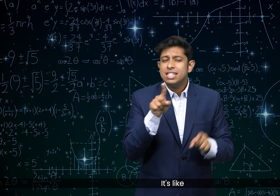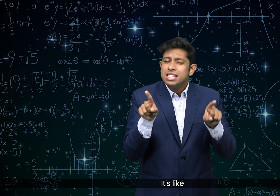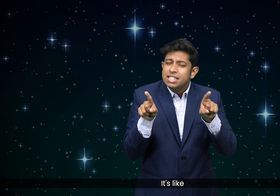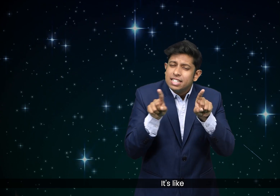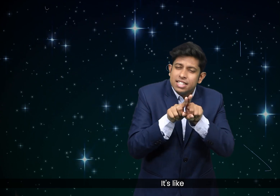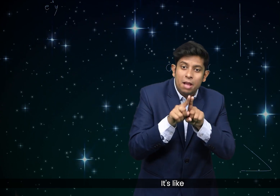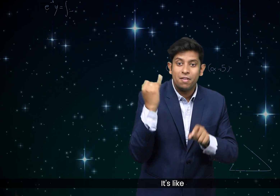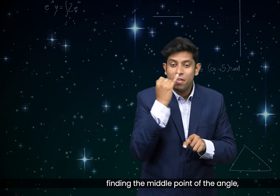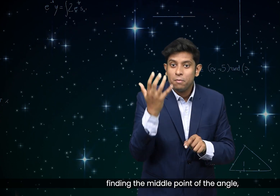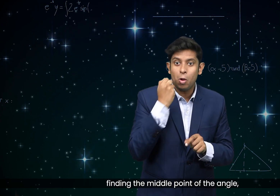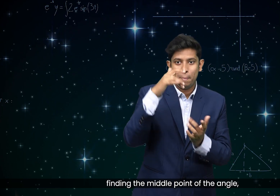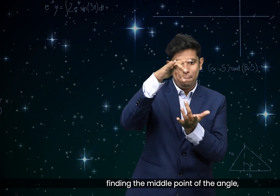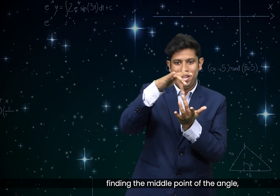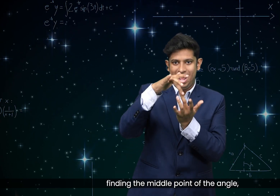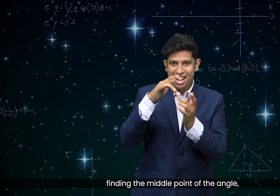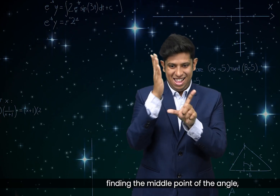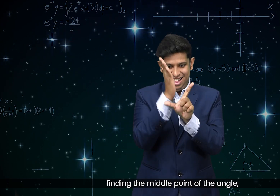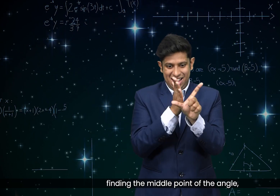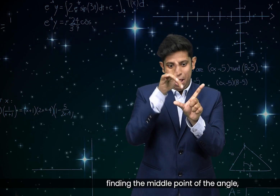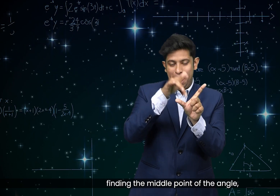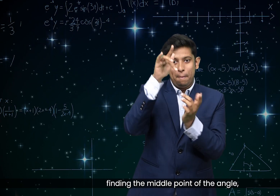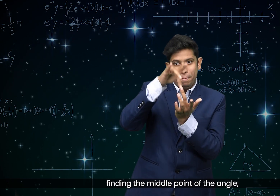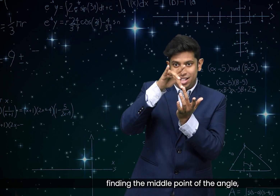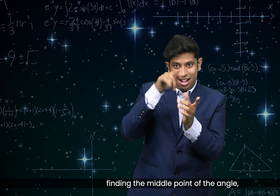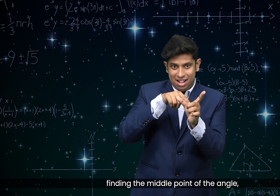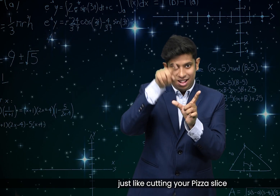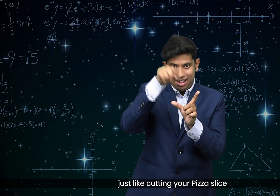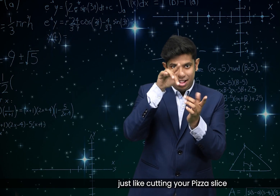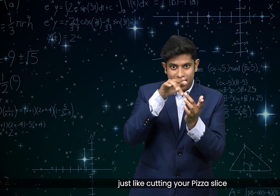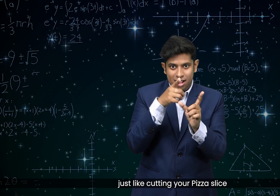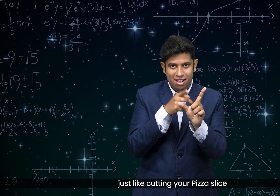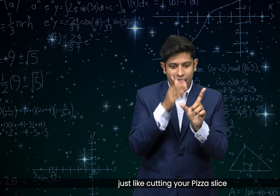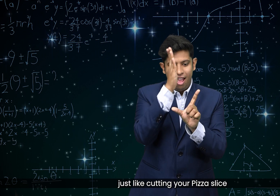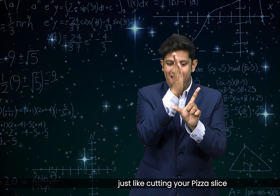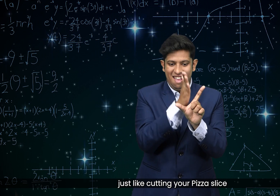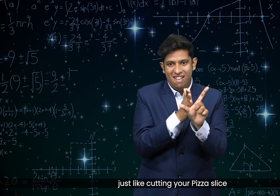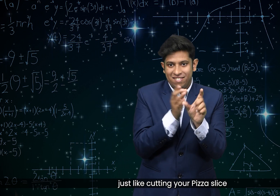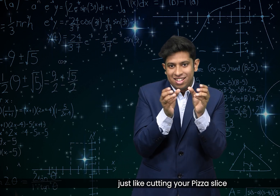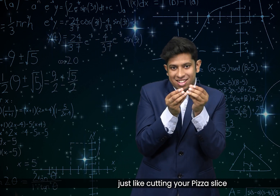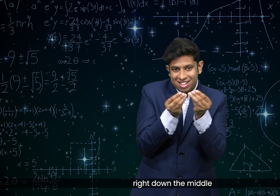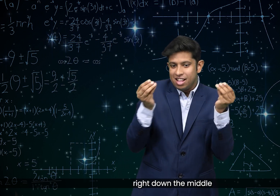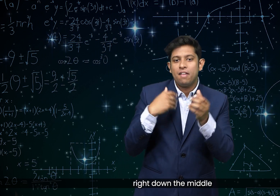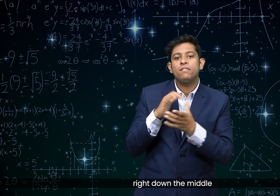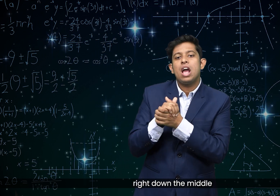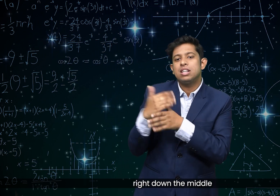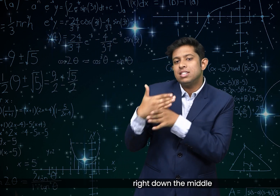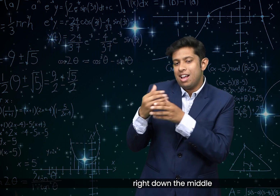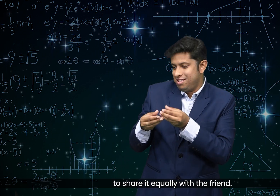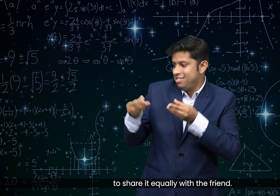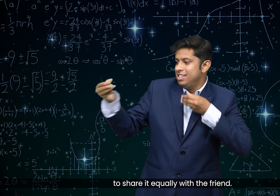It's like finding the middle point of the angle. Just like cutting your pizza slice, right down the middle to share